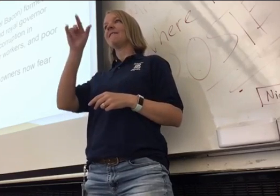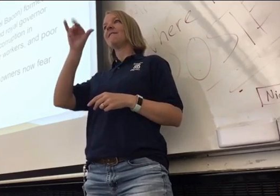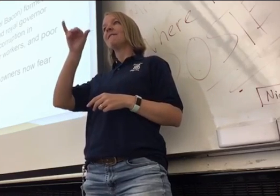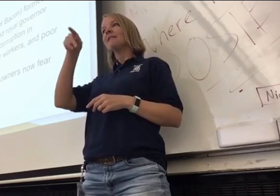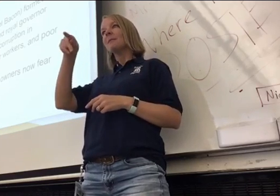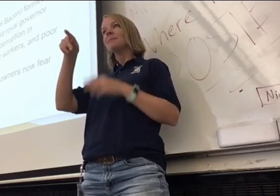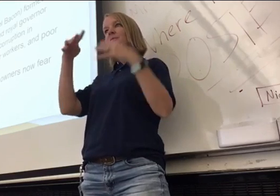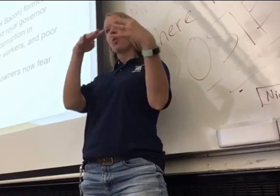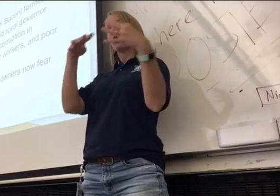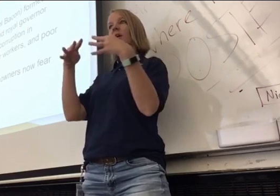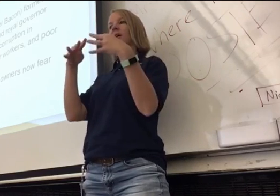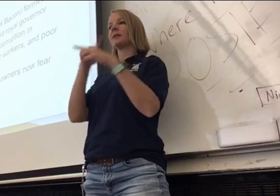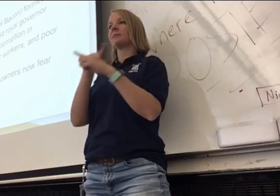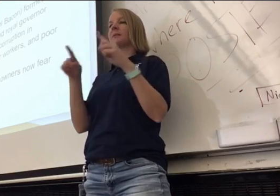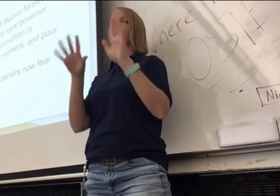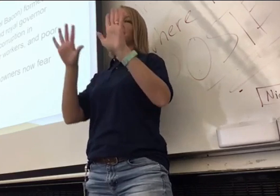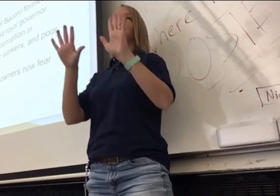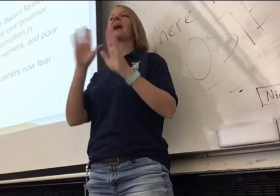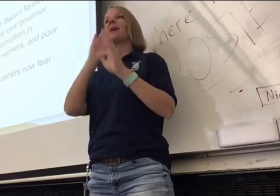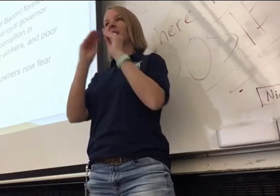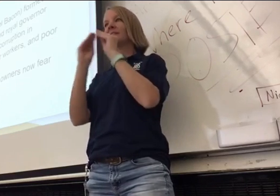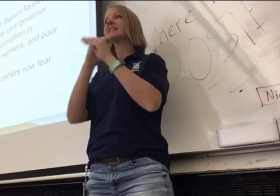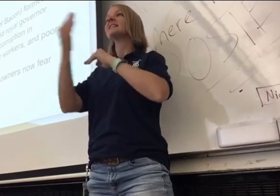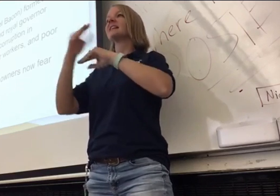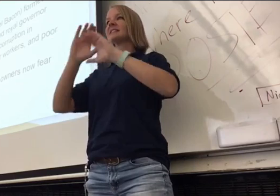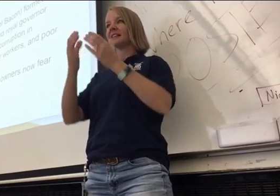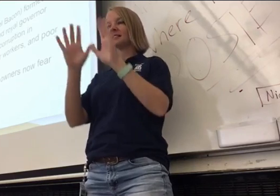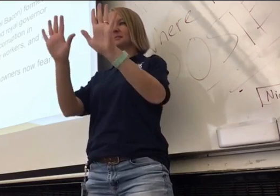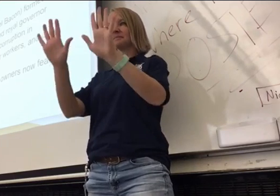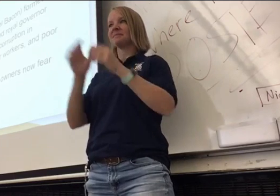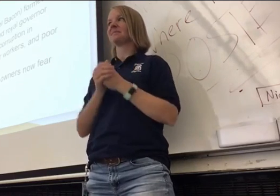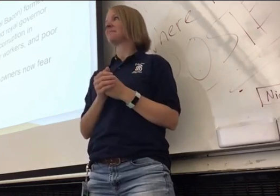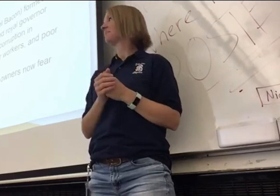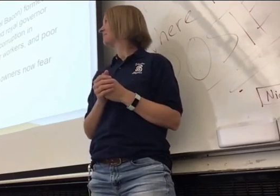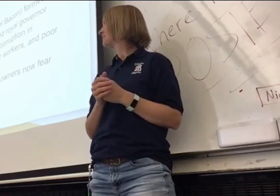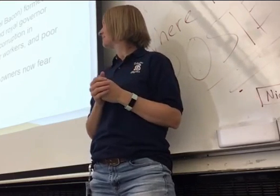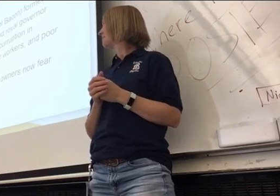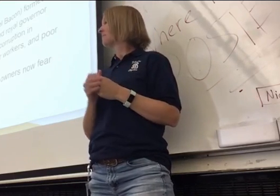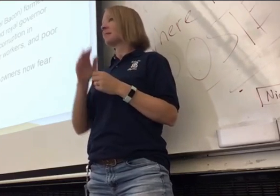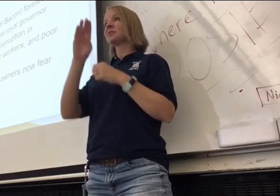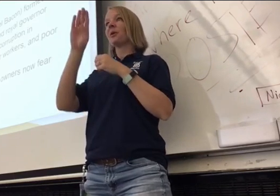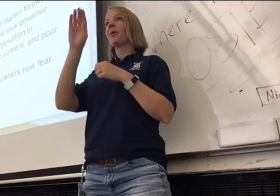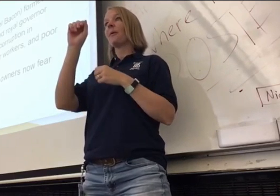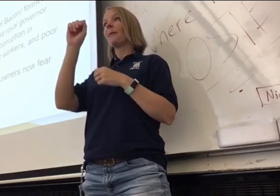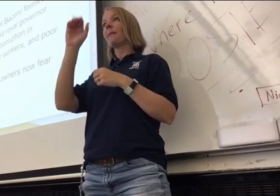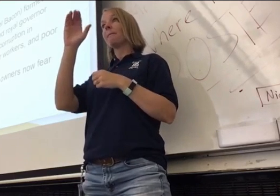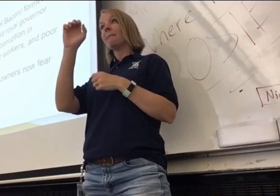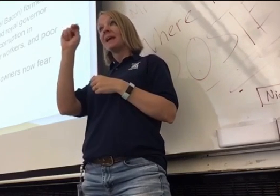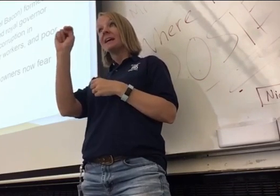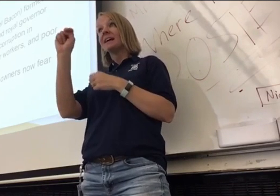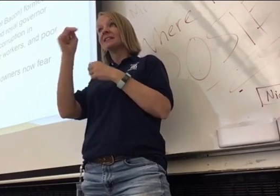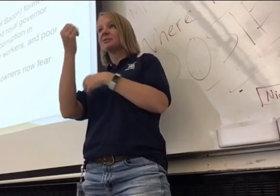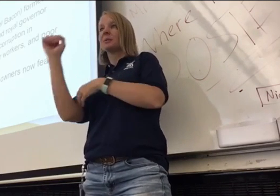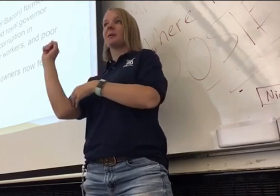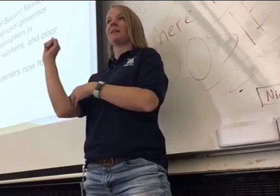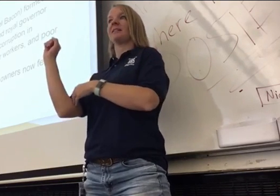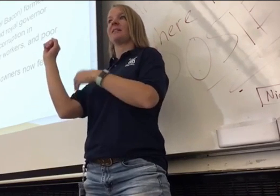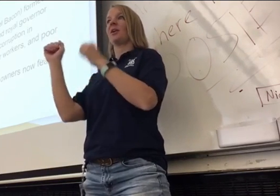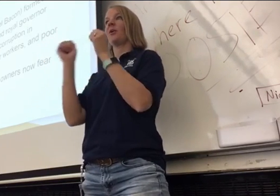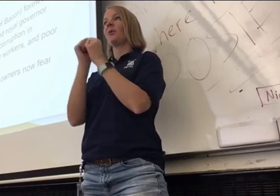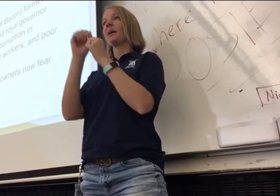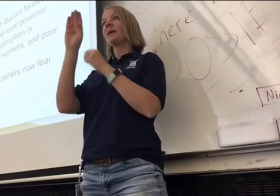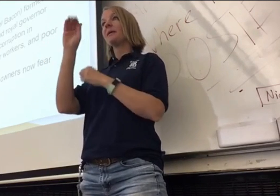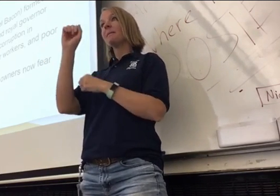didn't notice it until just now. Okay, I will fix it next class. Don't worry. So, Bacon's Rebellion. Now, with